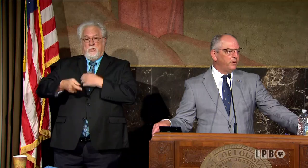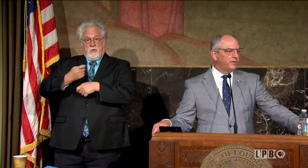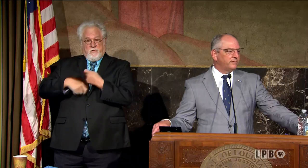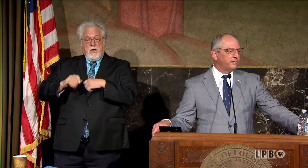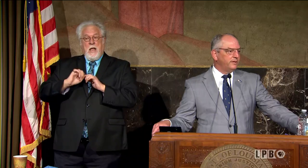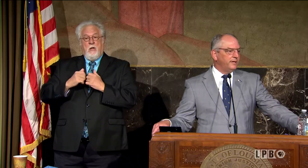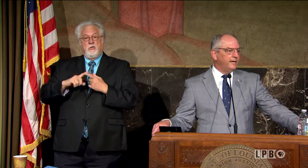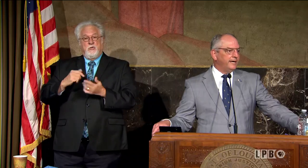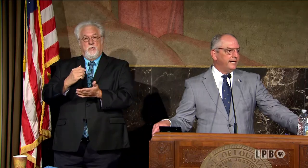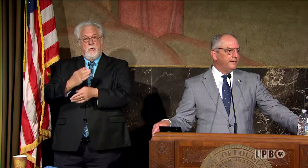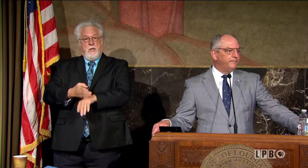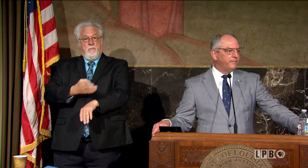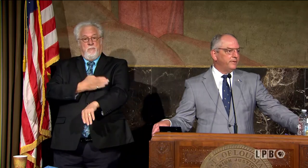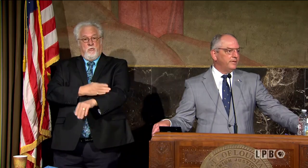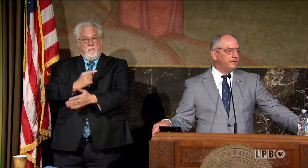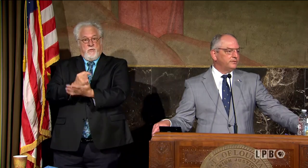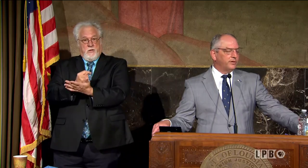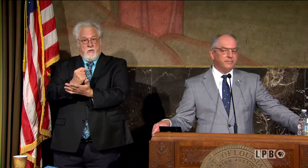approved therapeutic